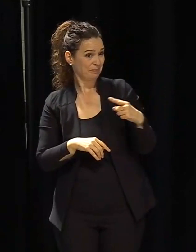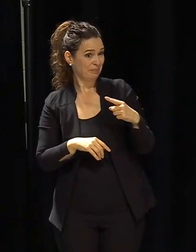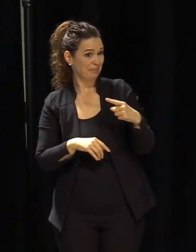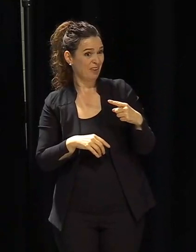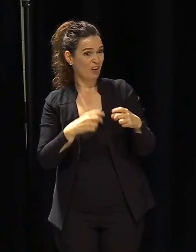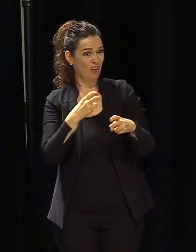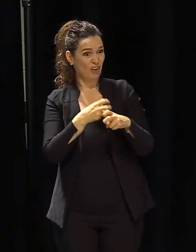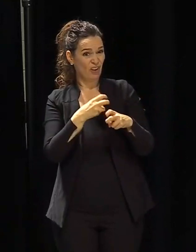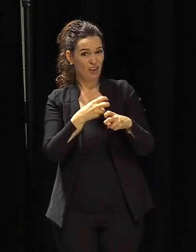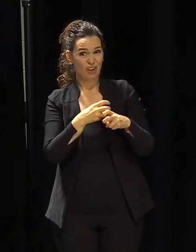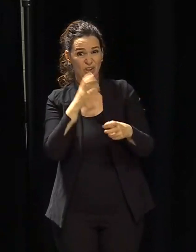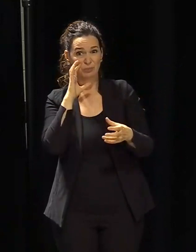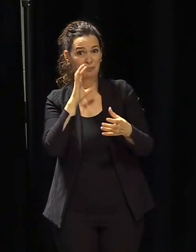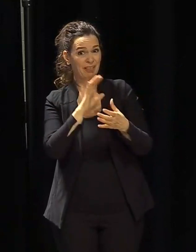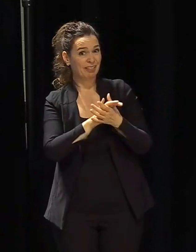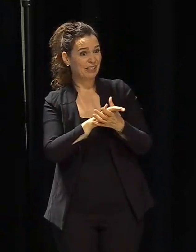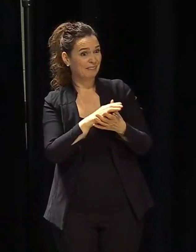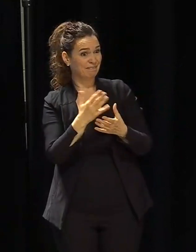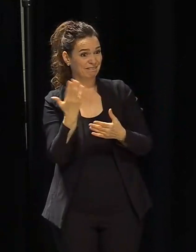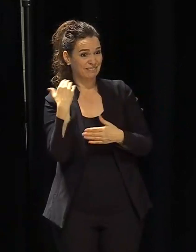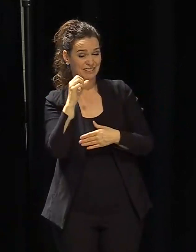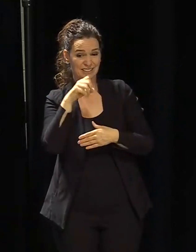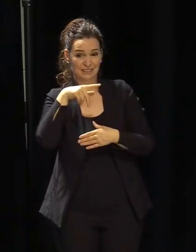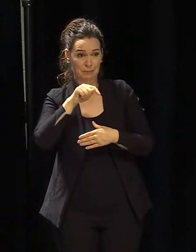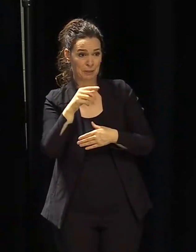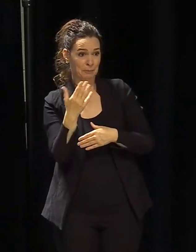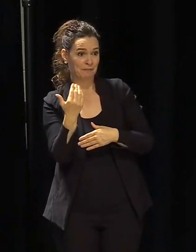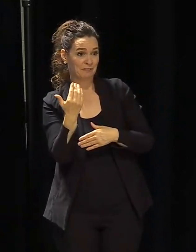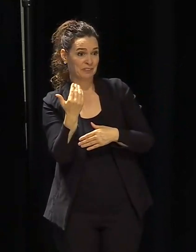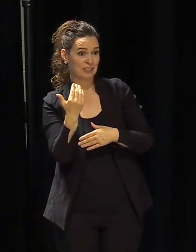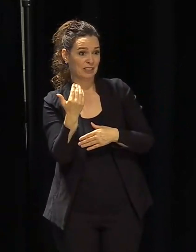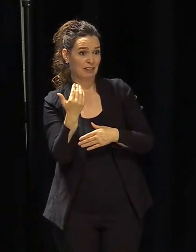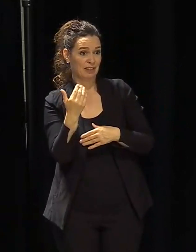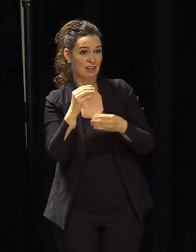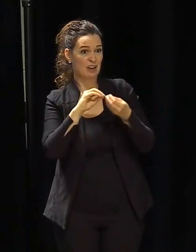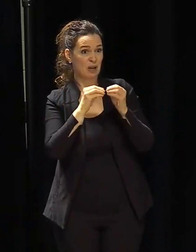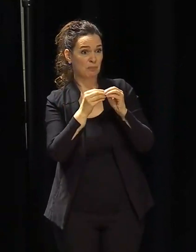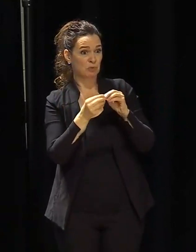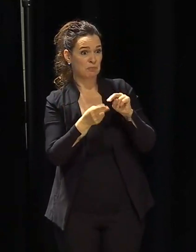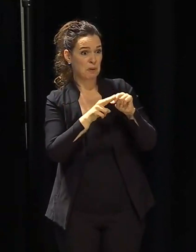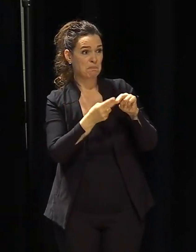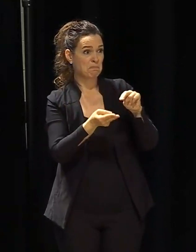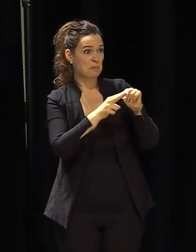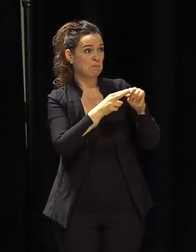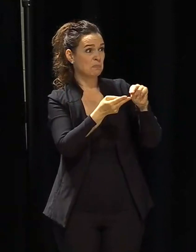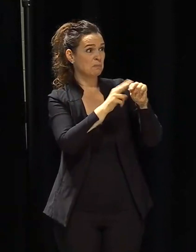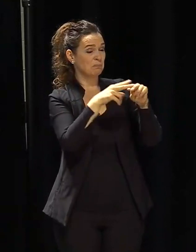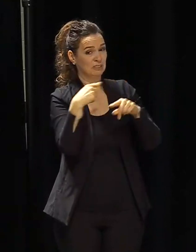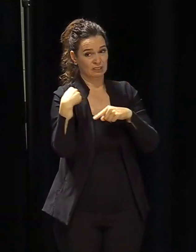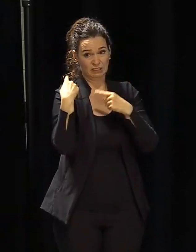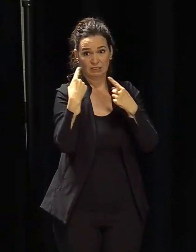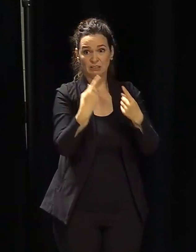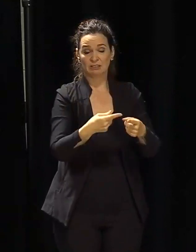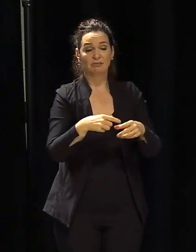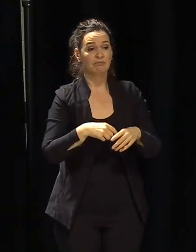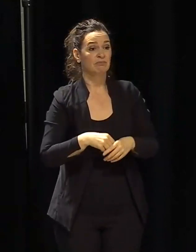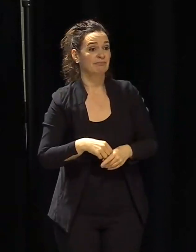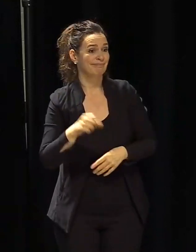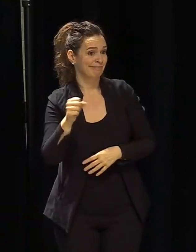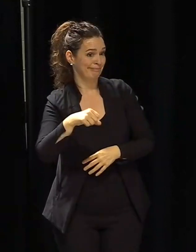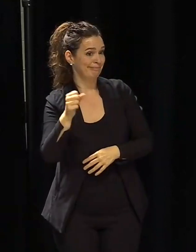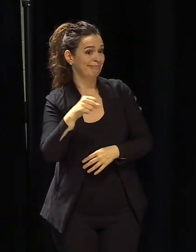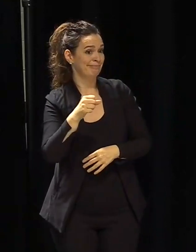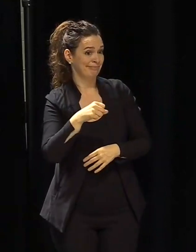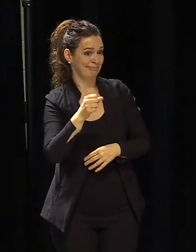And now it's 275 or 300. correct. And each of those cases creates a lot of work for the investigators